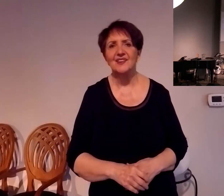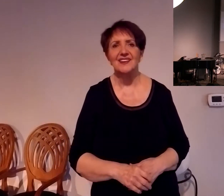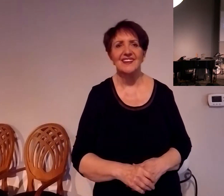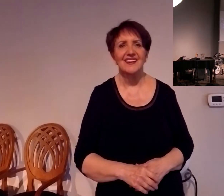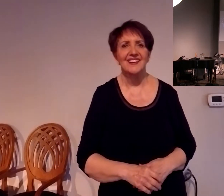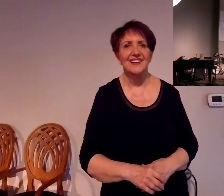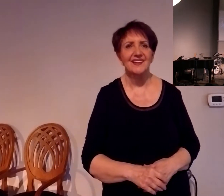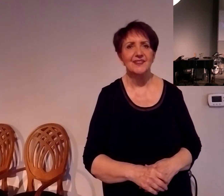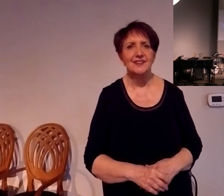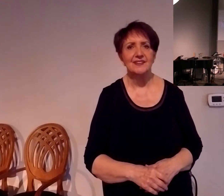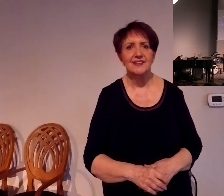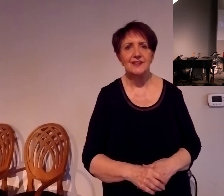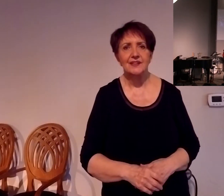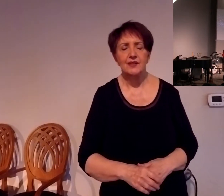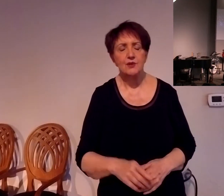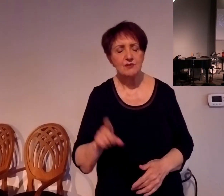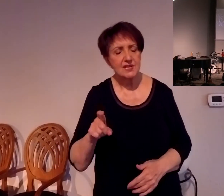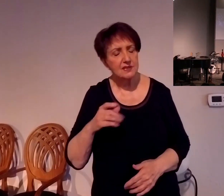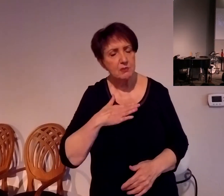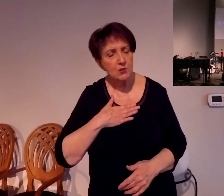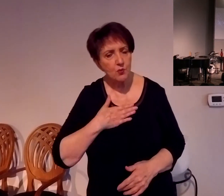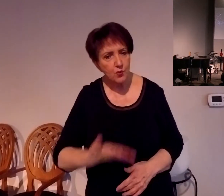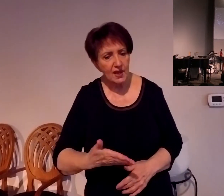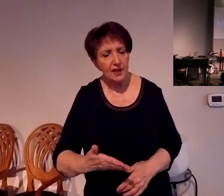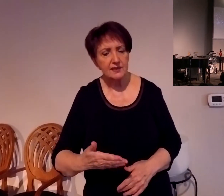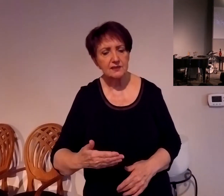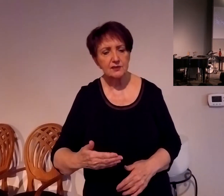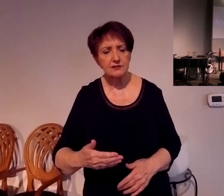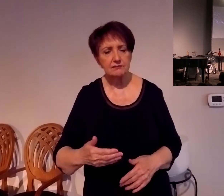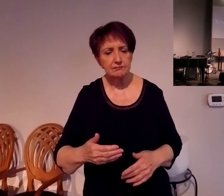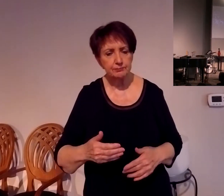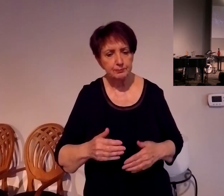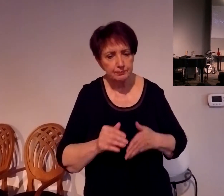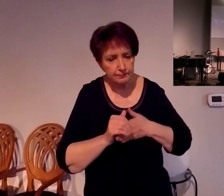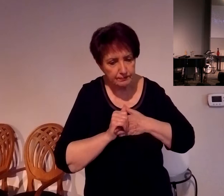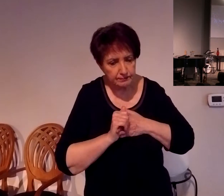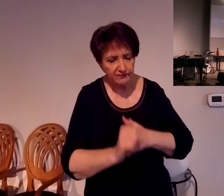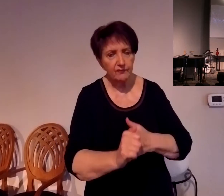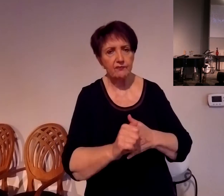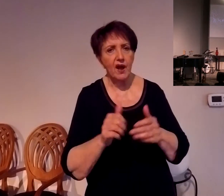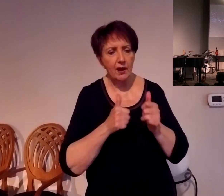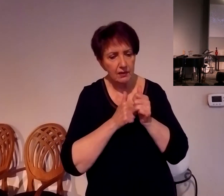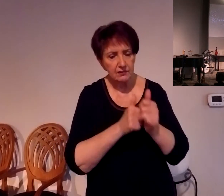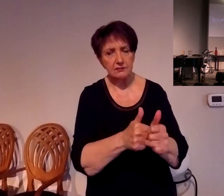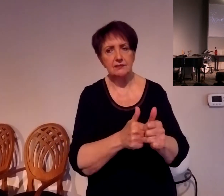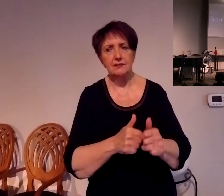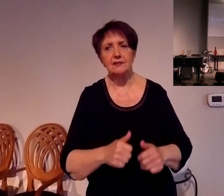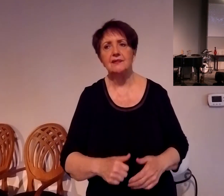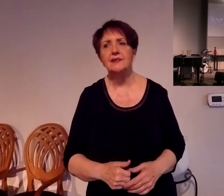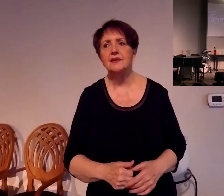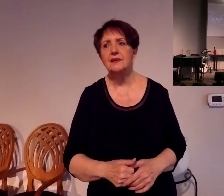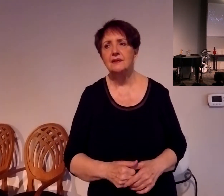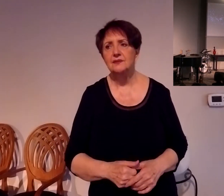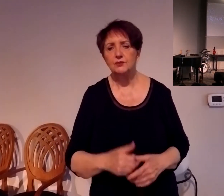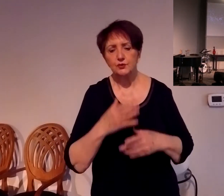We need to be willing to let this intuition guide it. So not only trust it, but we got to follow